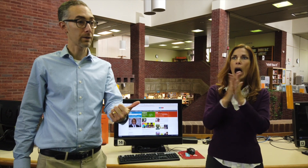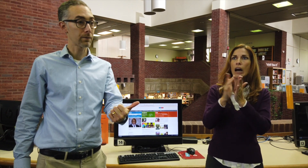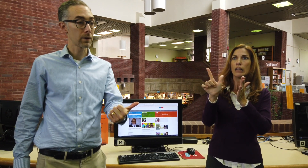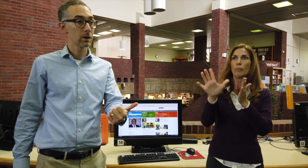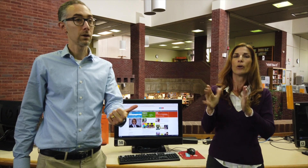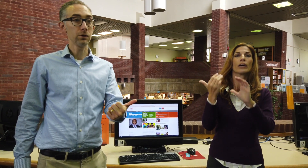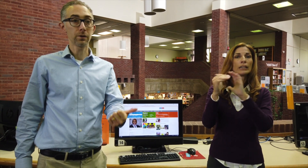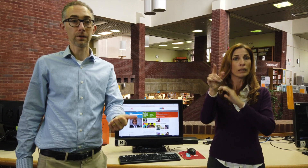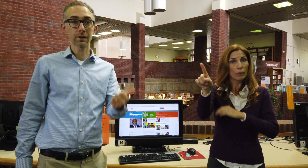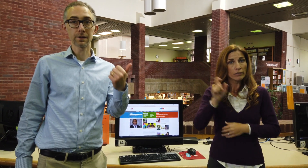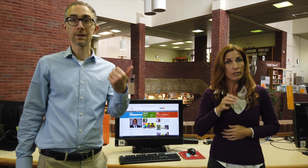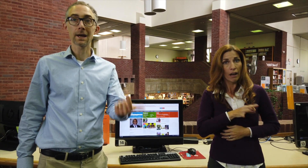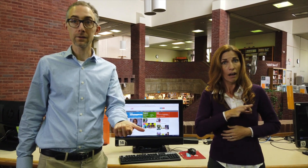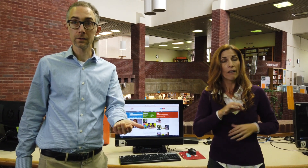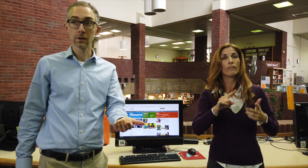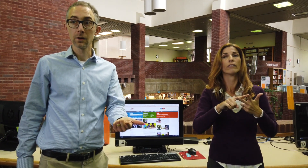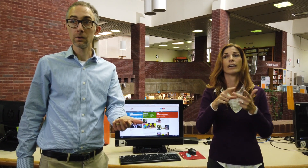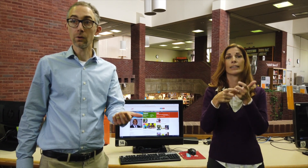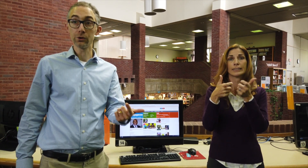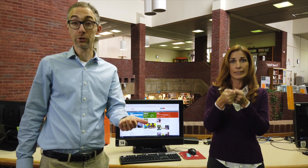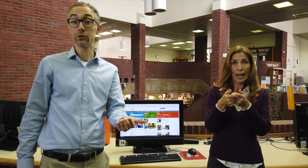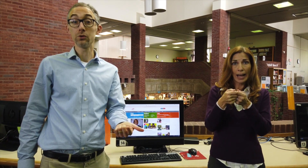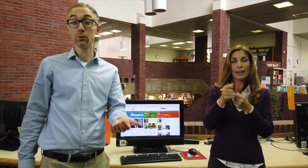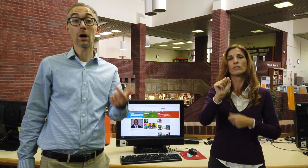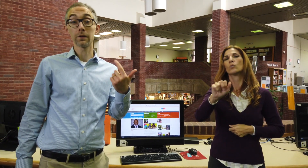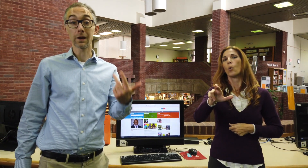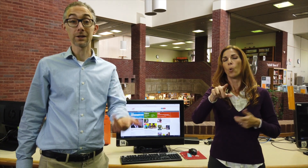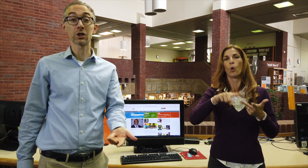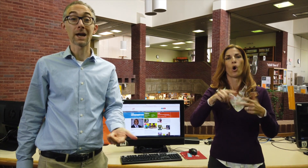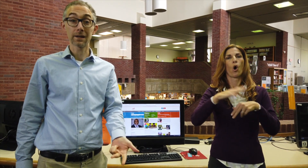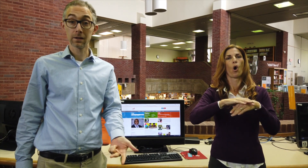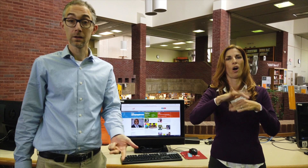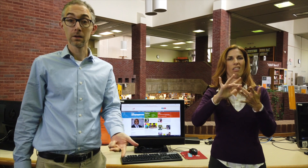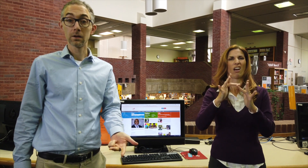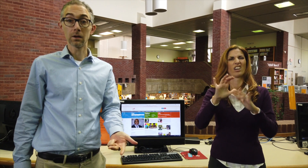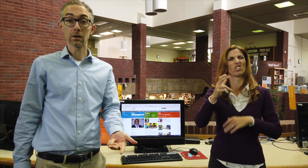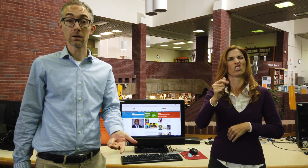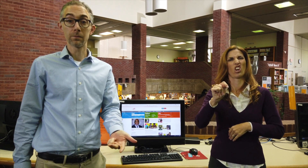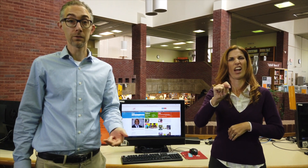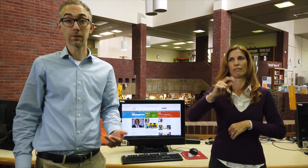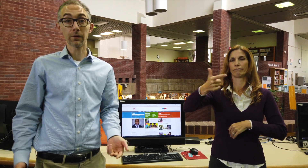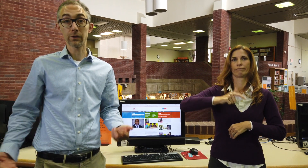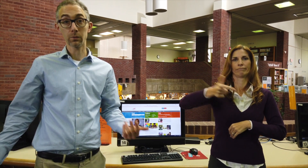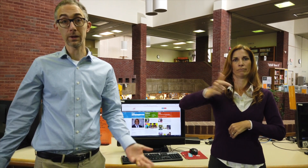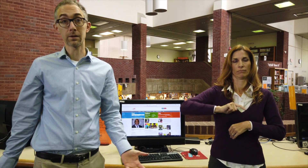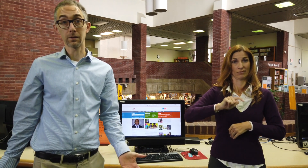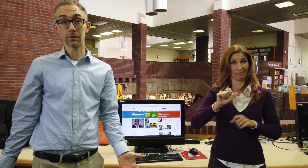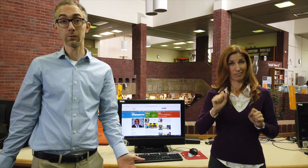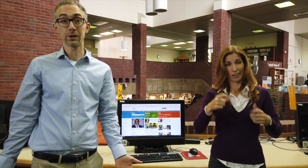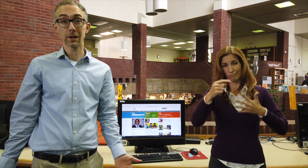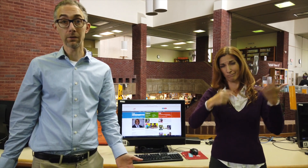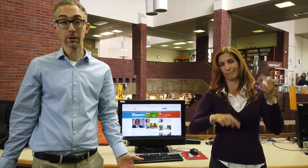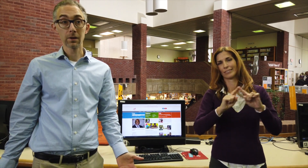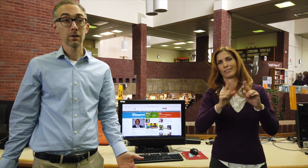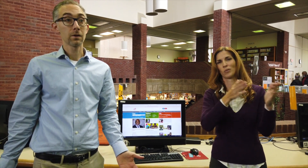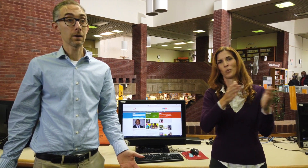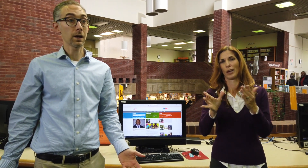our staff, you can send a text, or you can do online chat. So there's various ways to